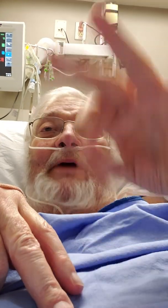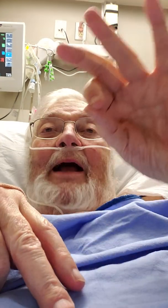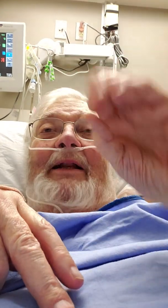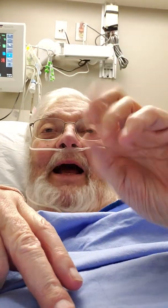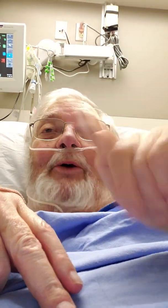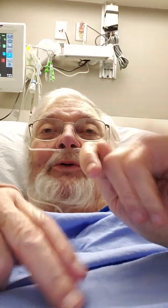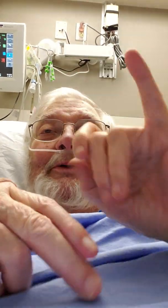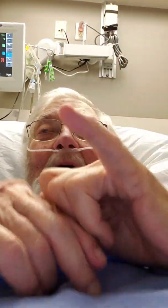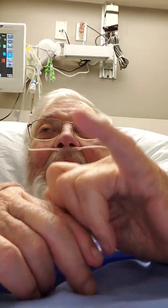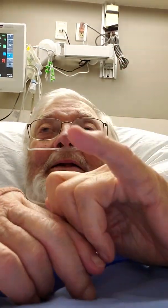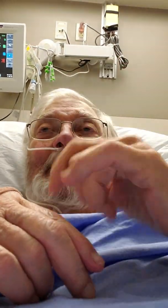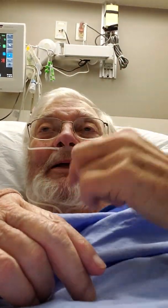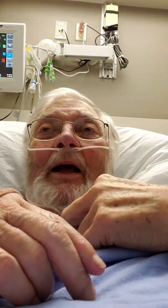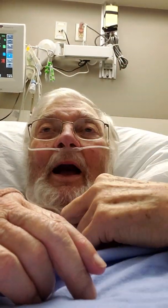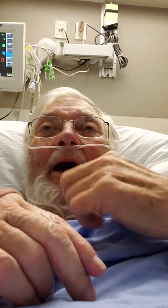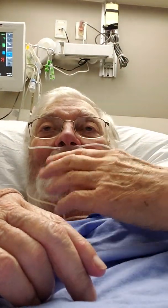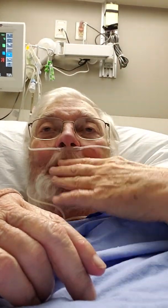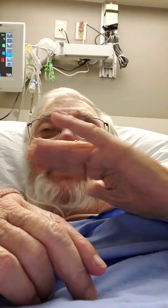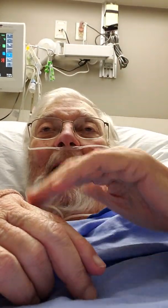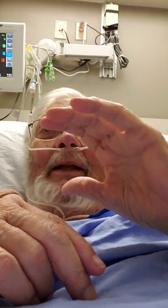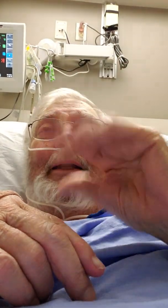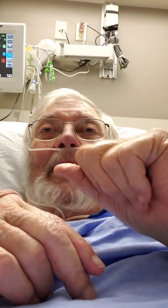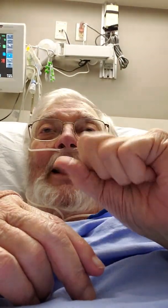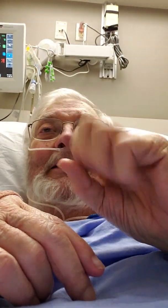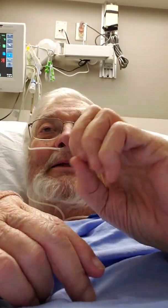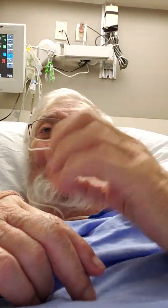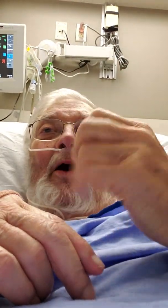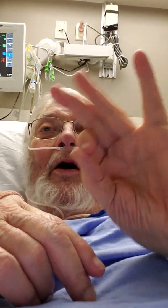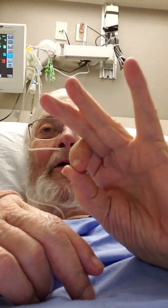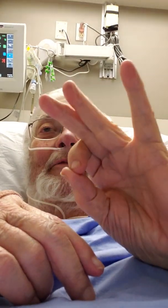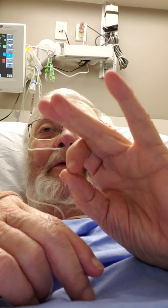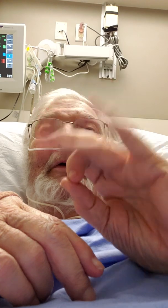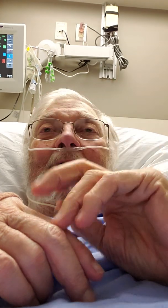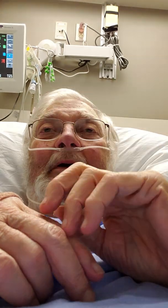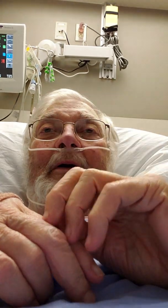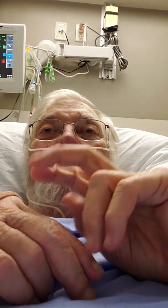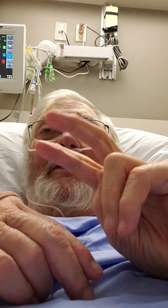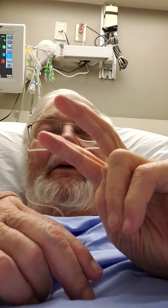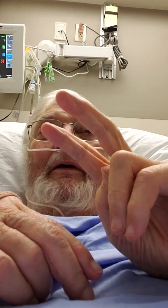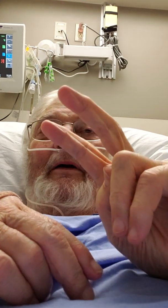Find out that I have a bad case of